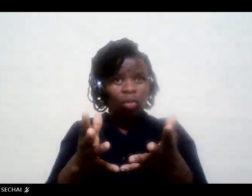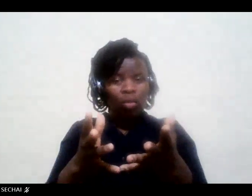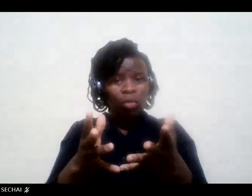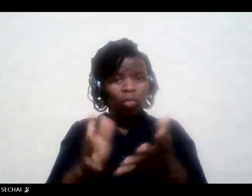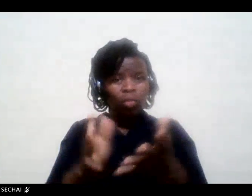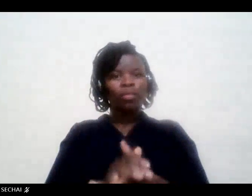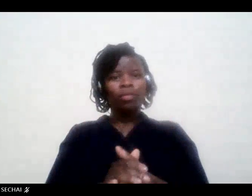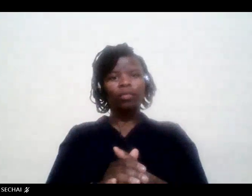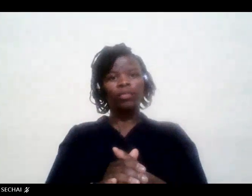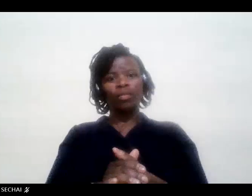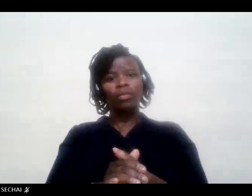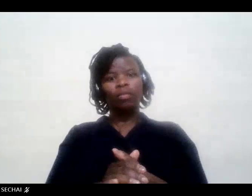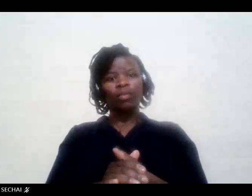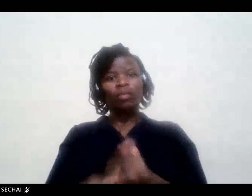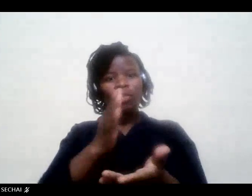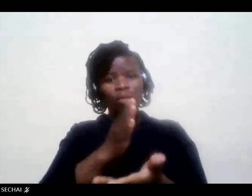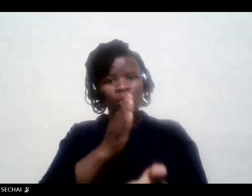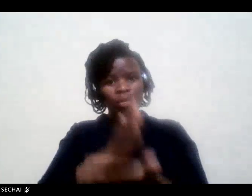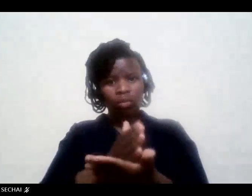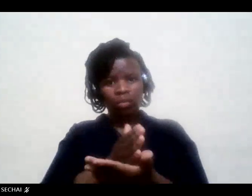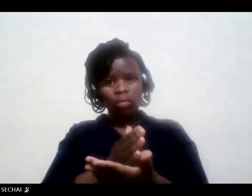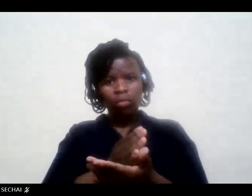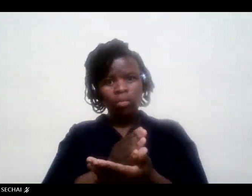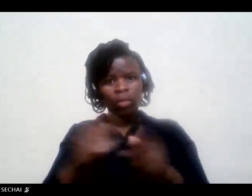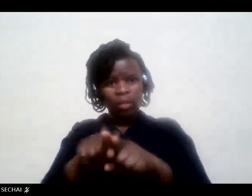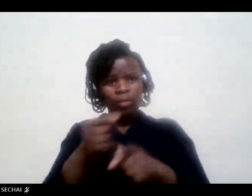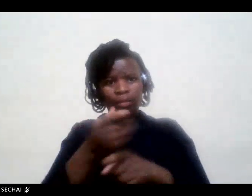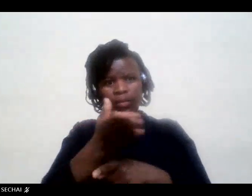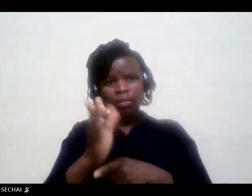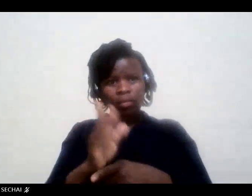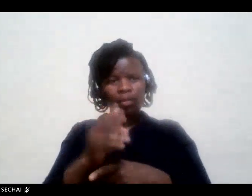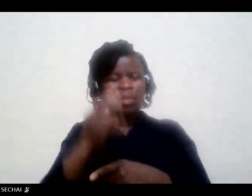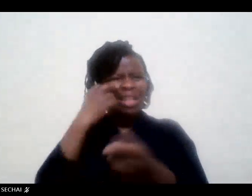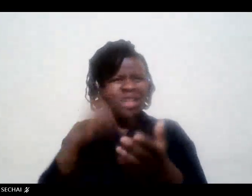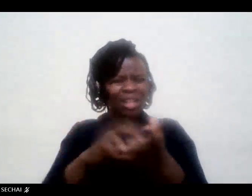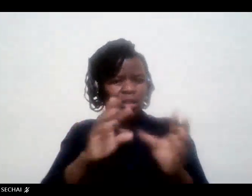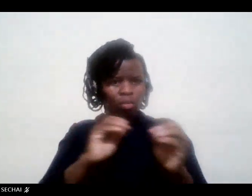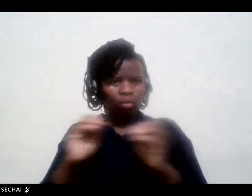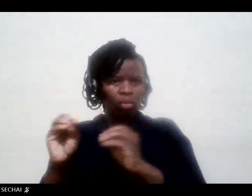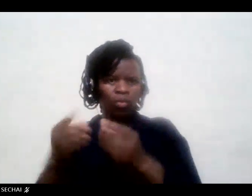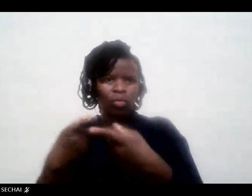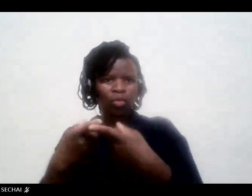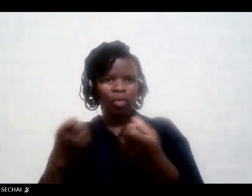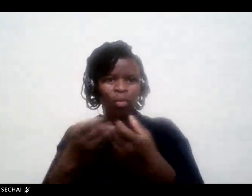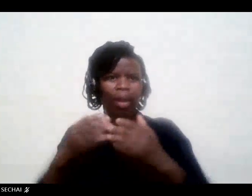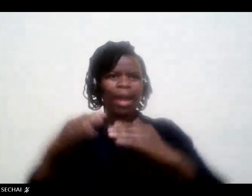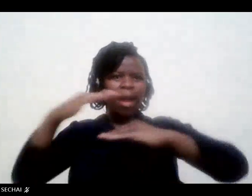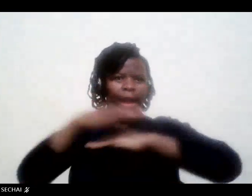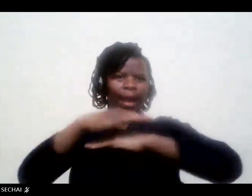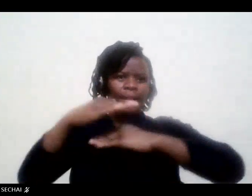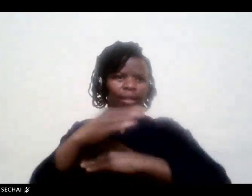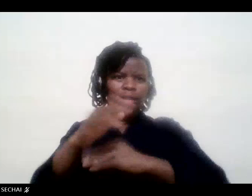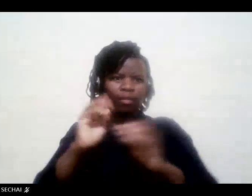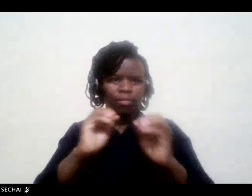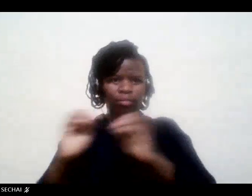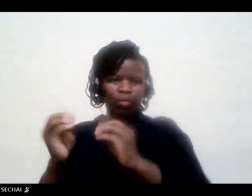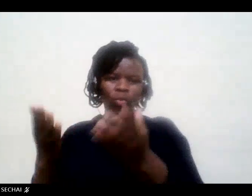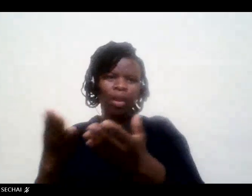access. Well, we need to move from access to full participation. And then from full participation, we need to look at